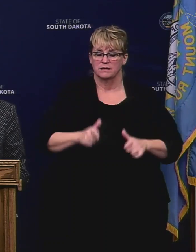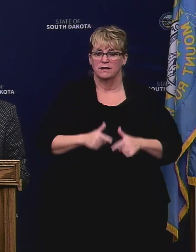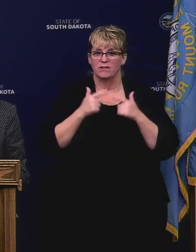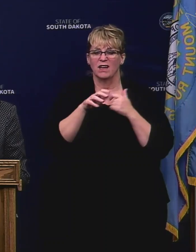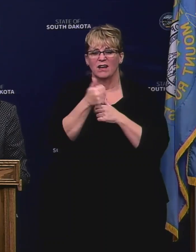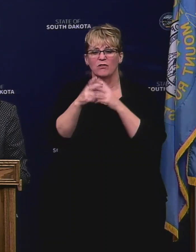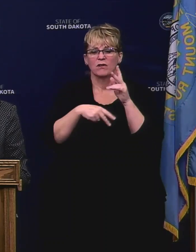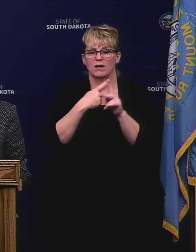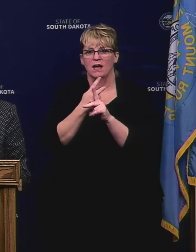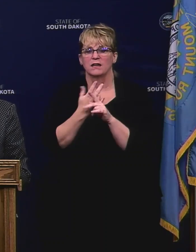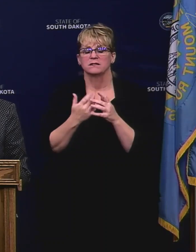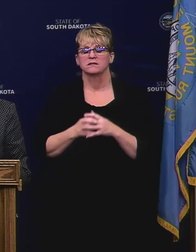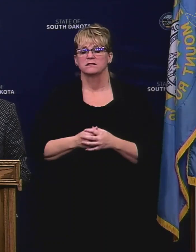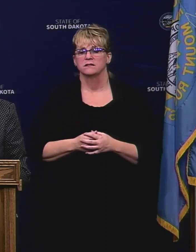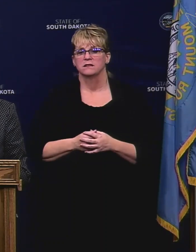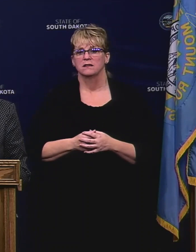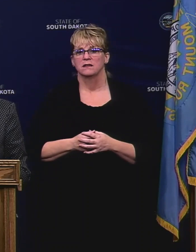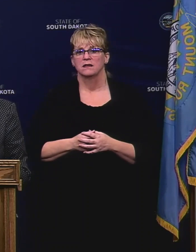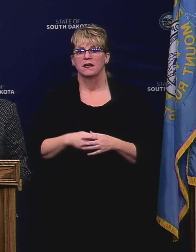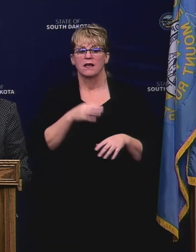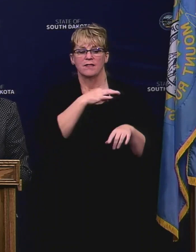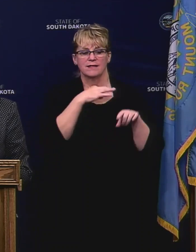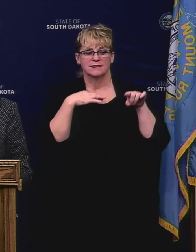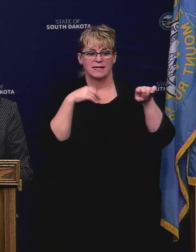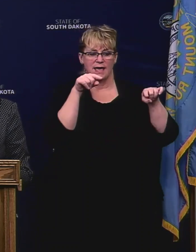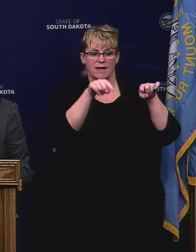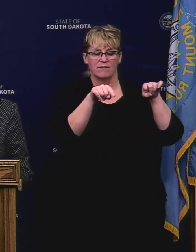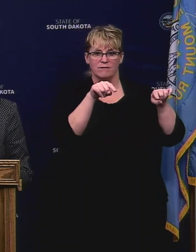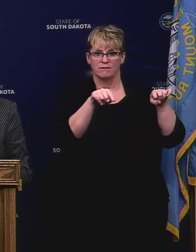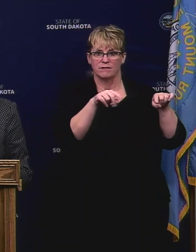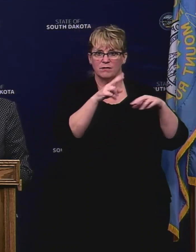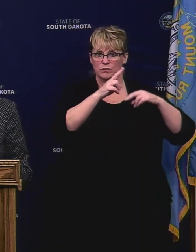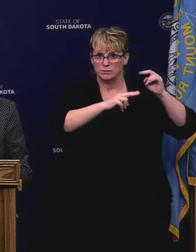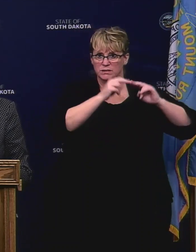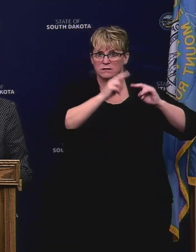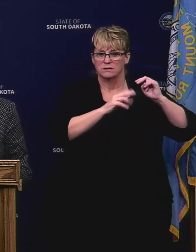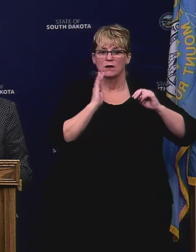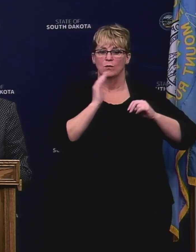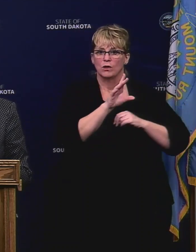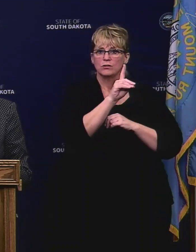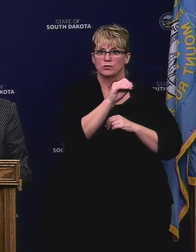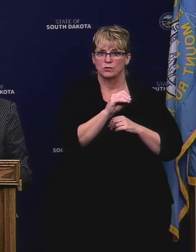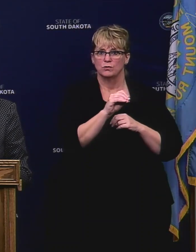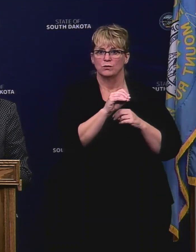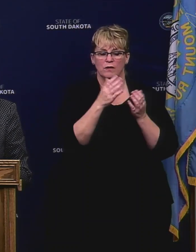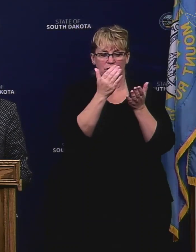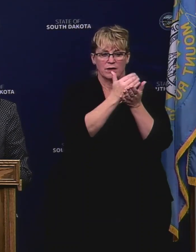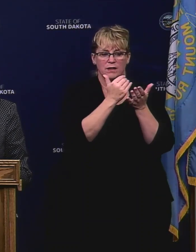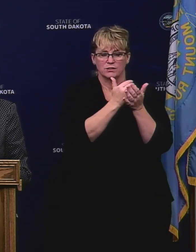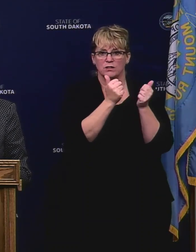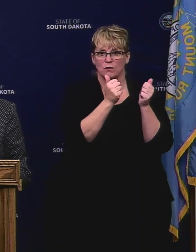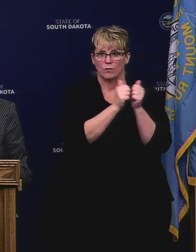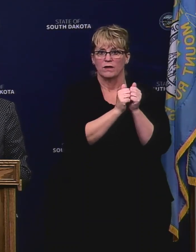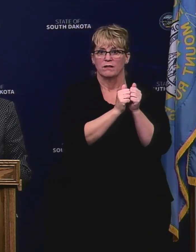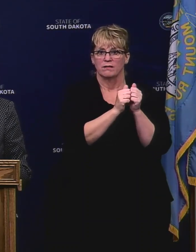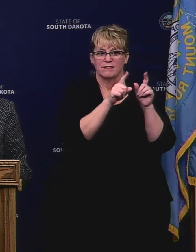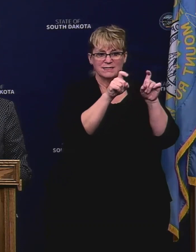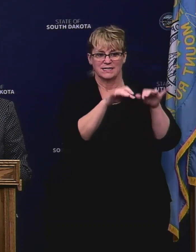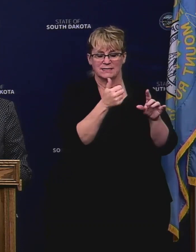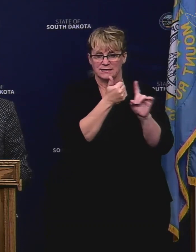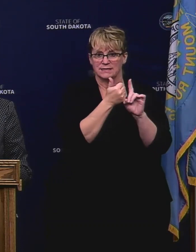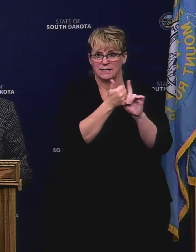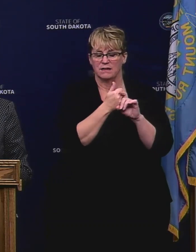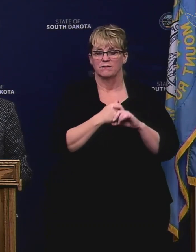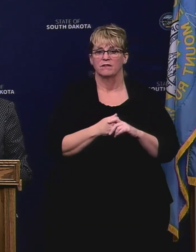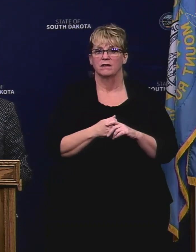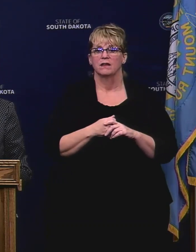healthcare types of settings is the staff at those facilities will do the collection of the specimen itself,